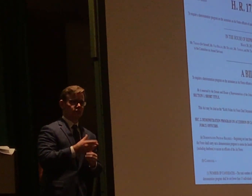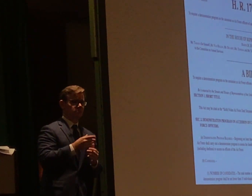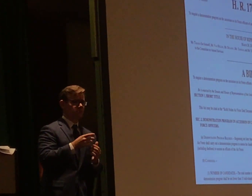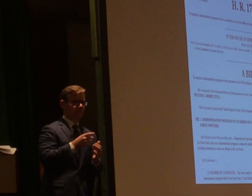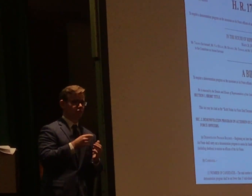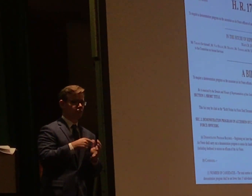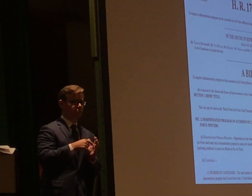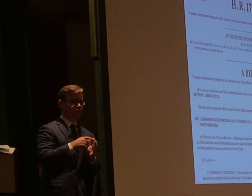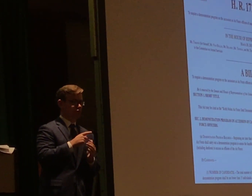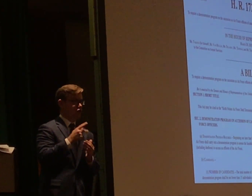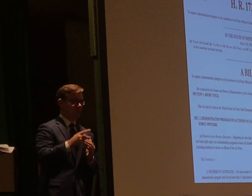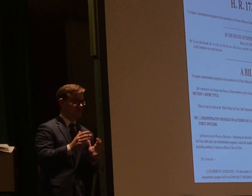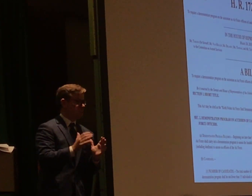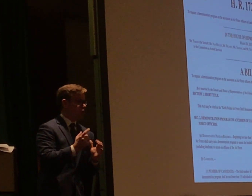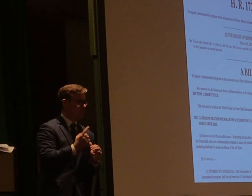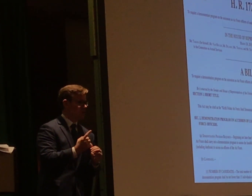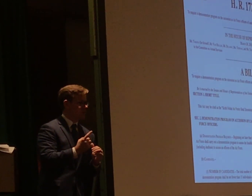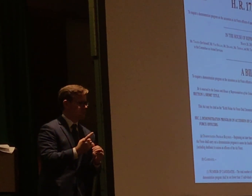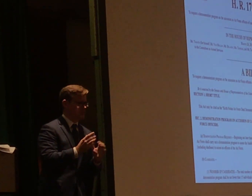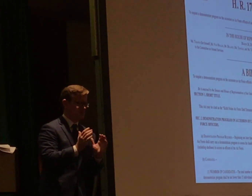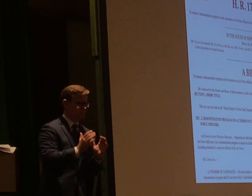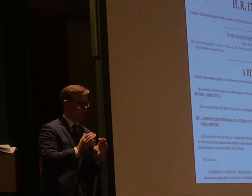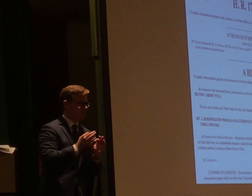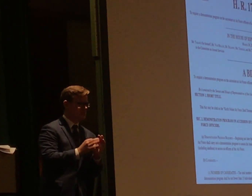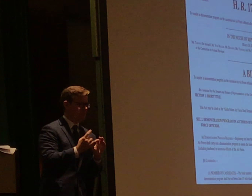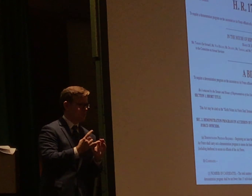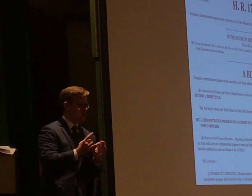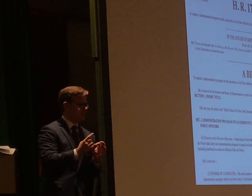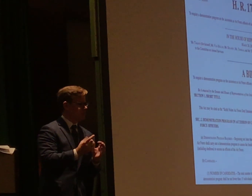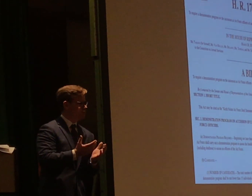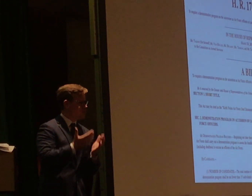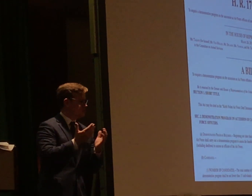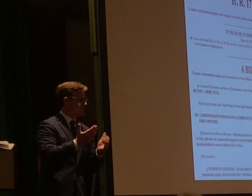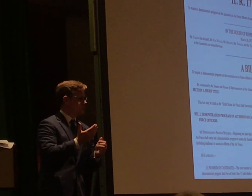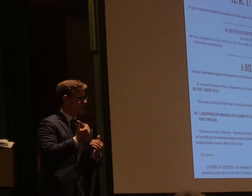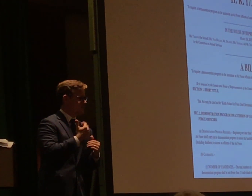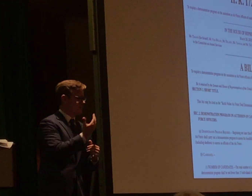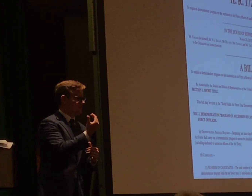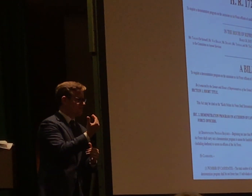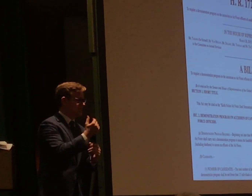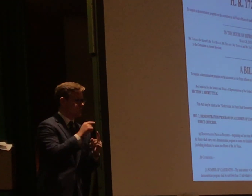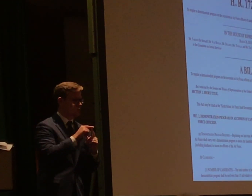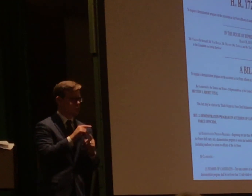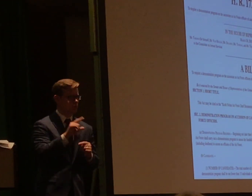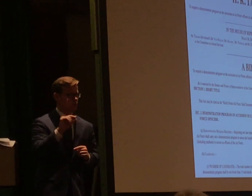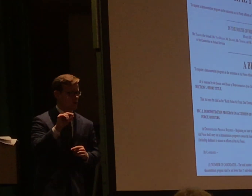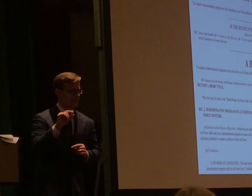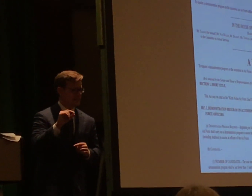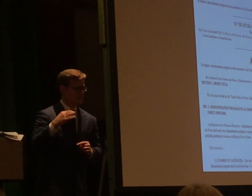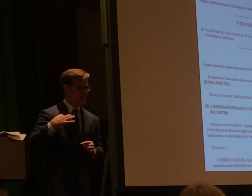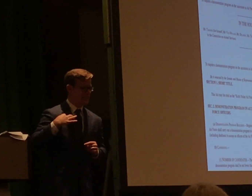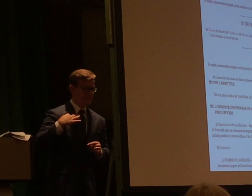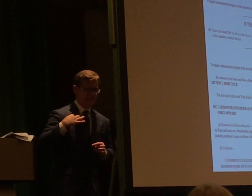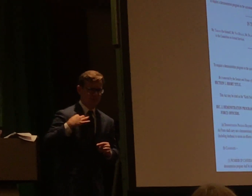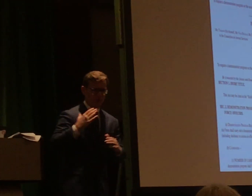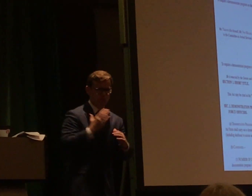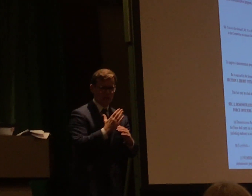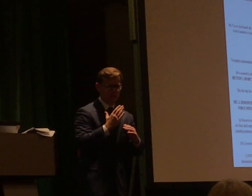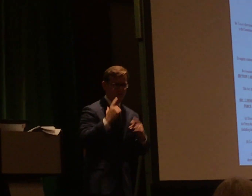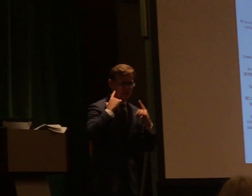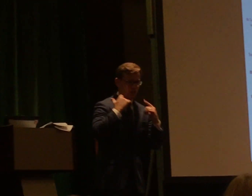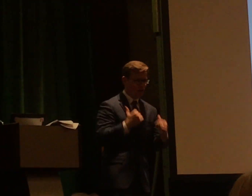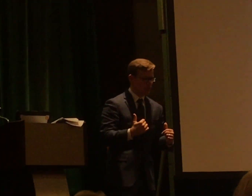within the military. The program would be a small, simple one. We suggested 15 to